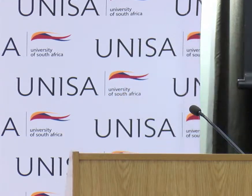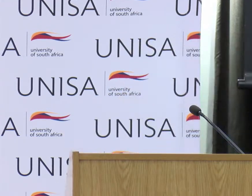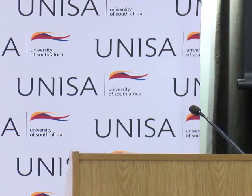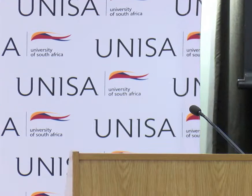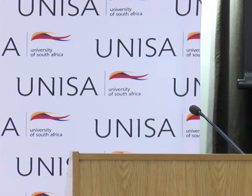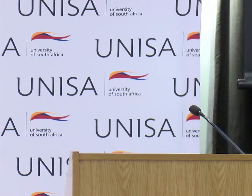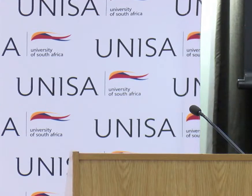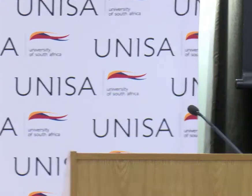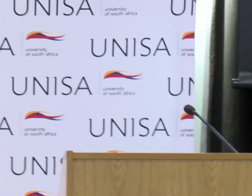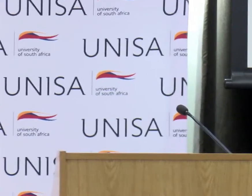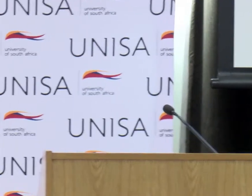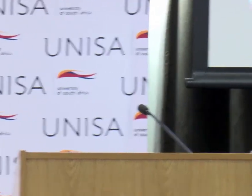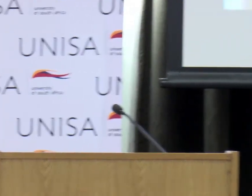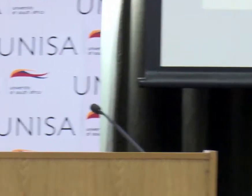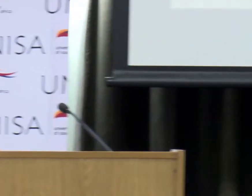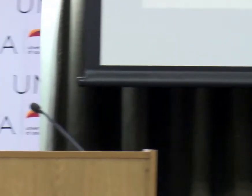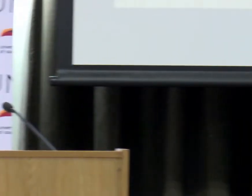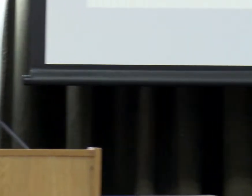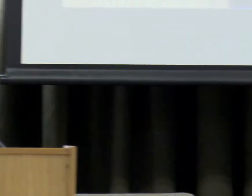zethu.